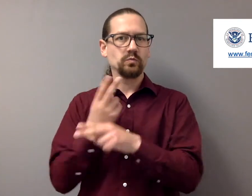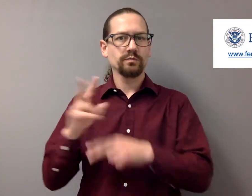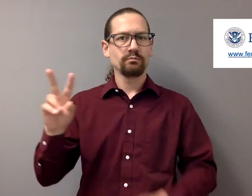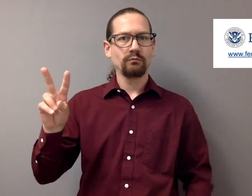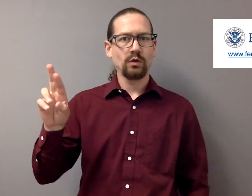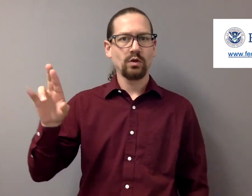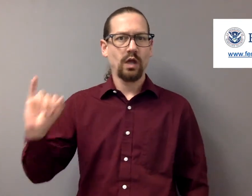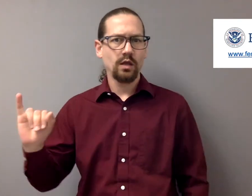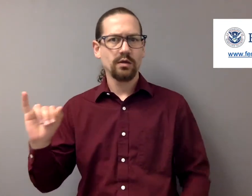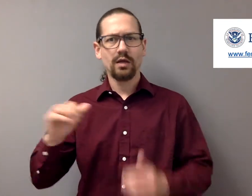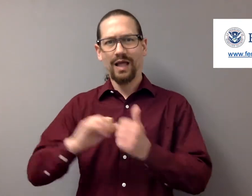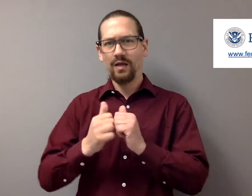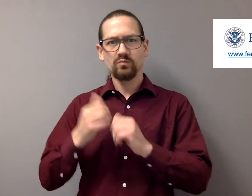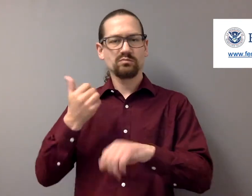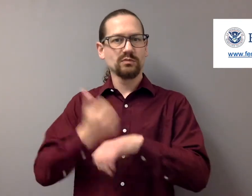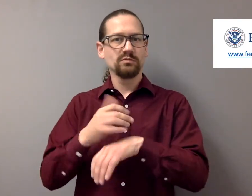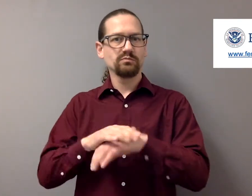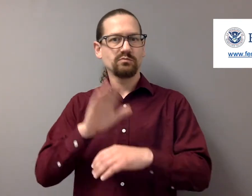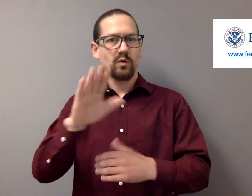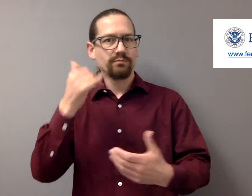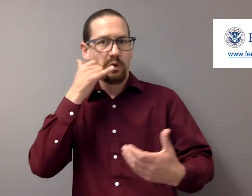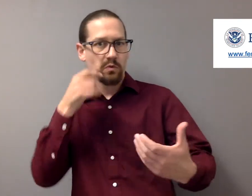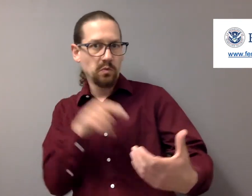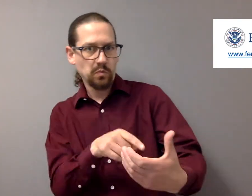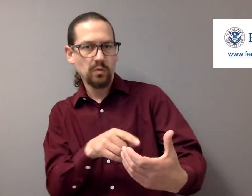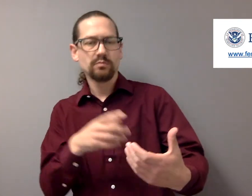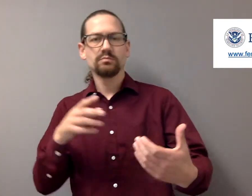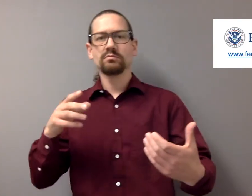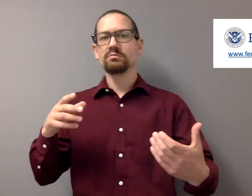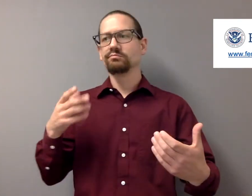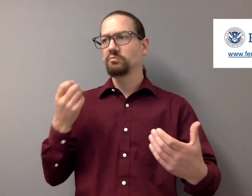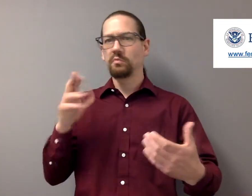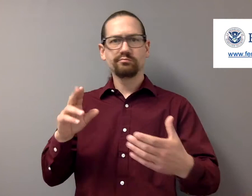used on your phone or any device that is connected to the internet.